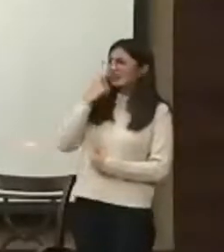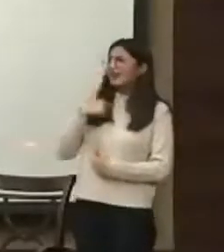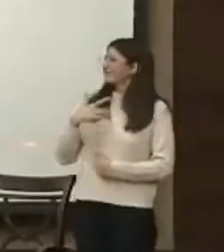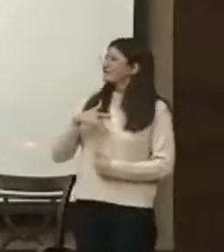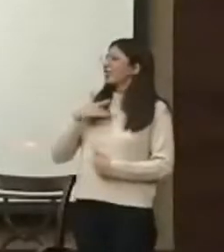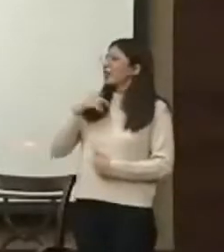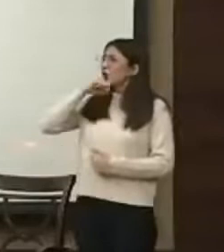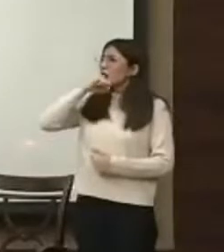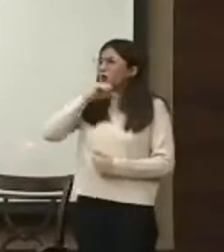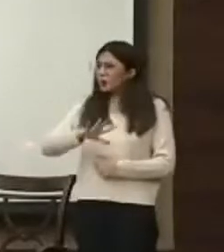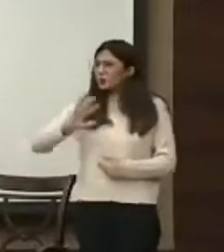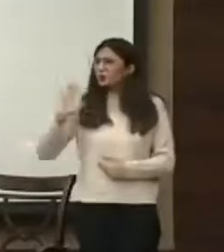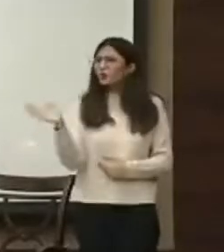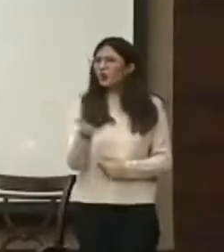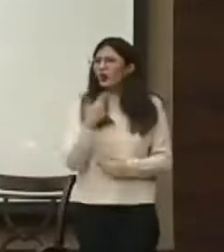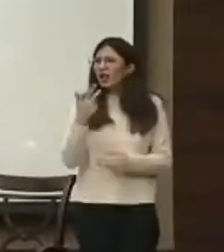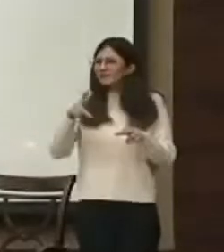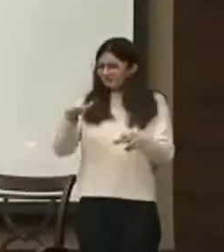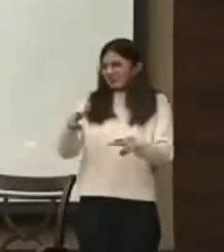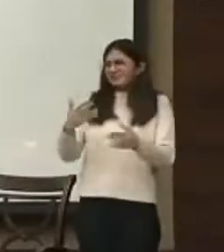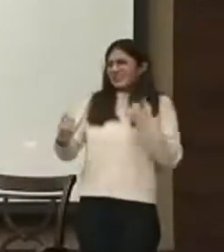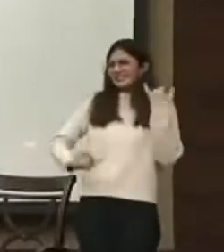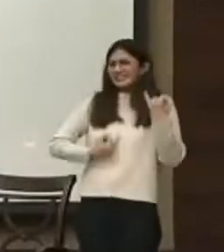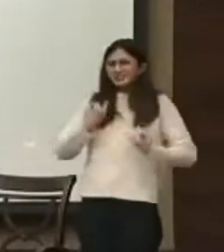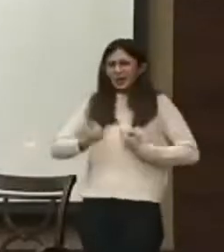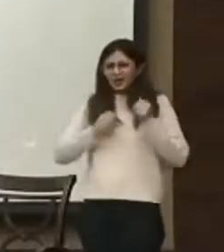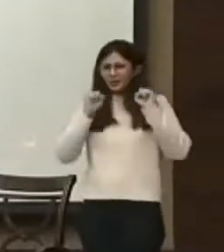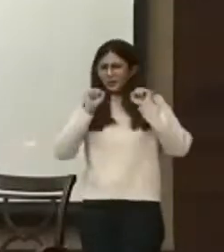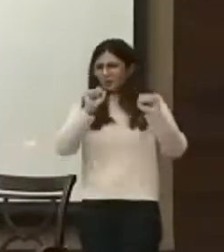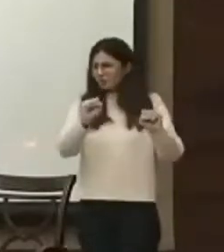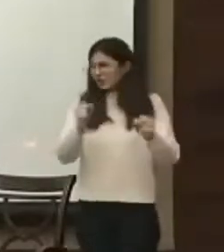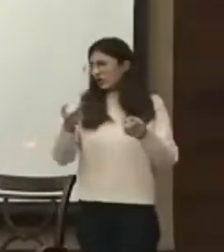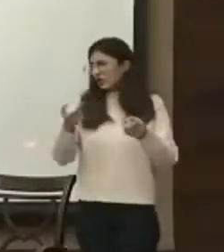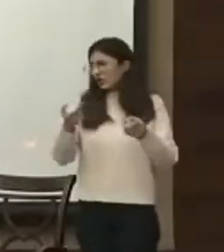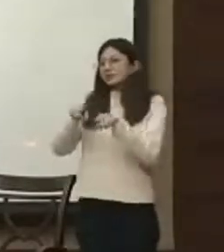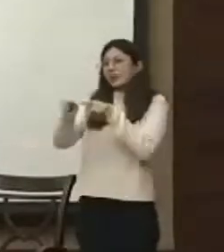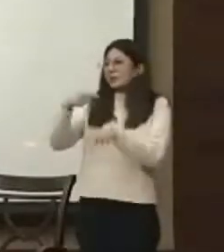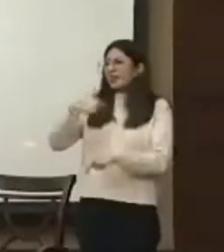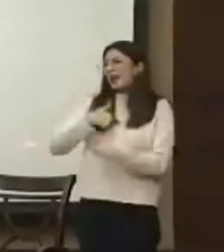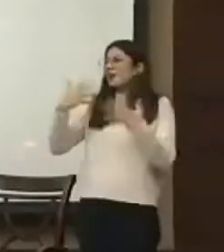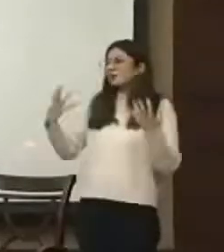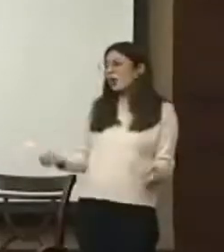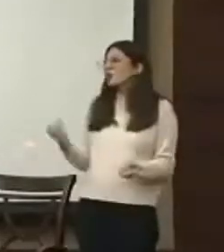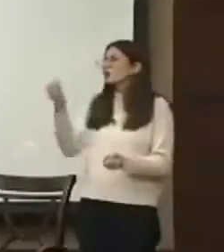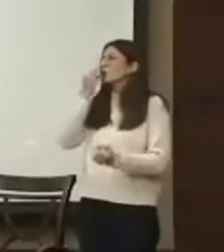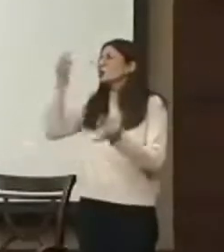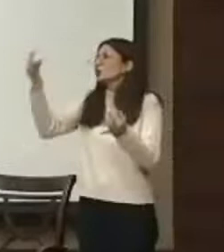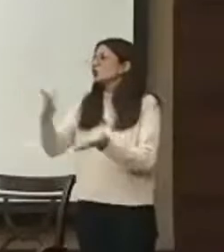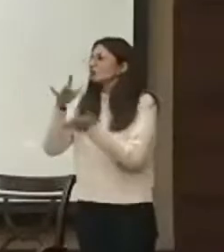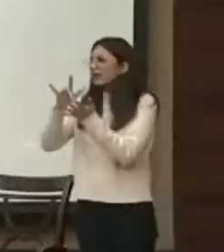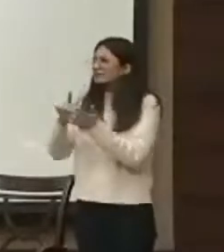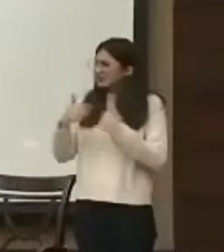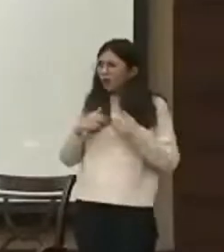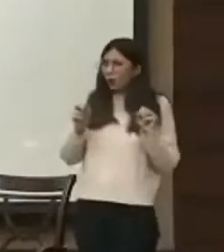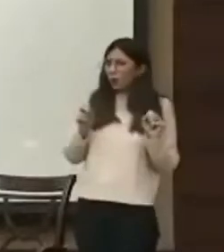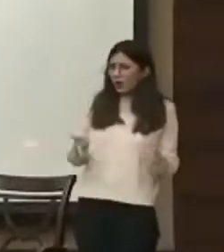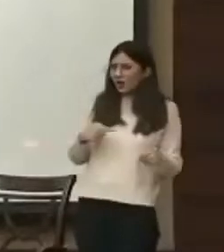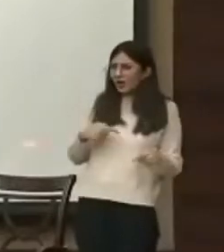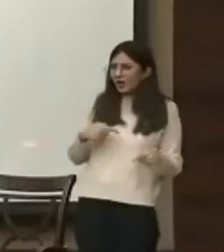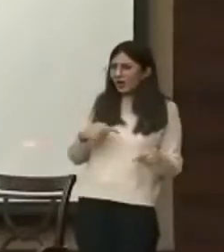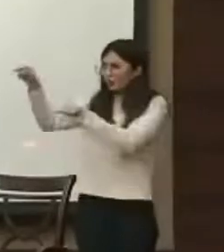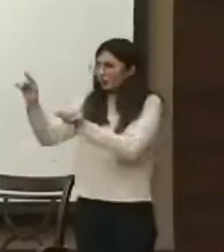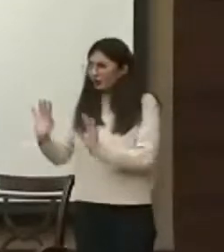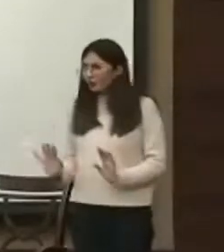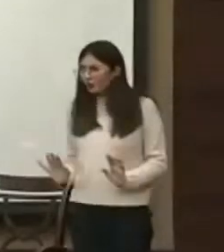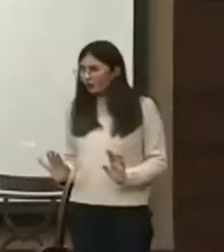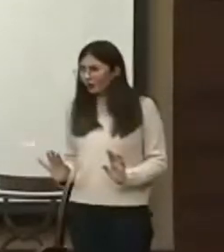to go out. I mean, if I want to try out a cafe, I should be able to do that. So there's this cafe in